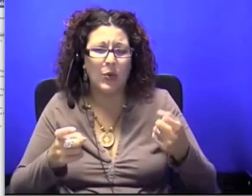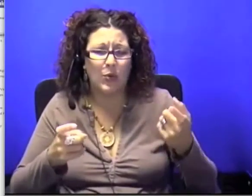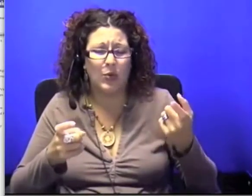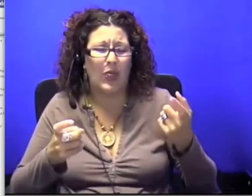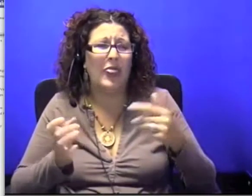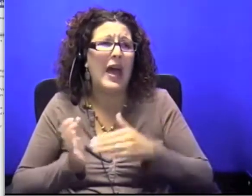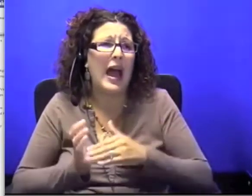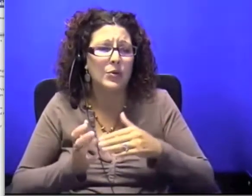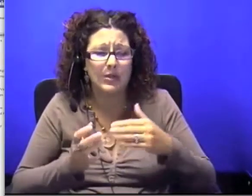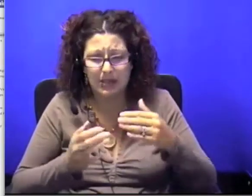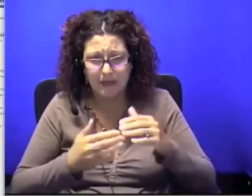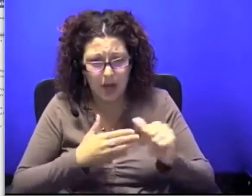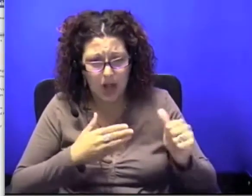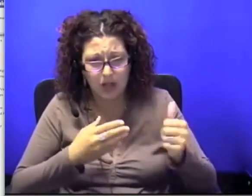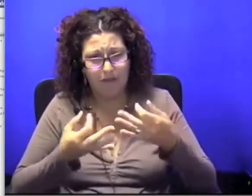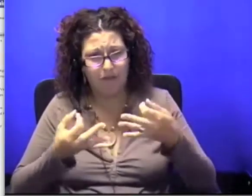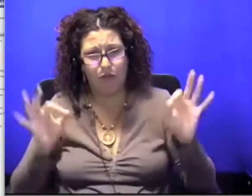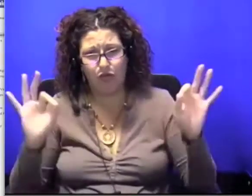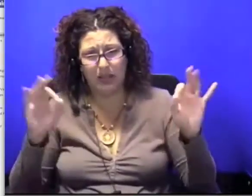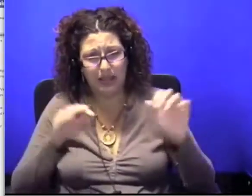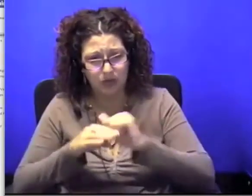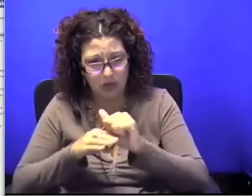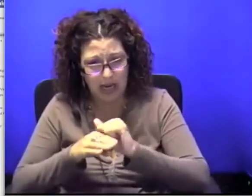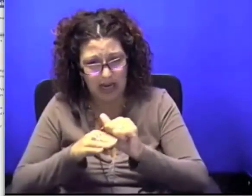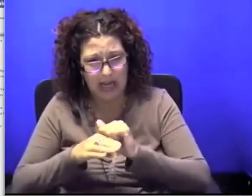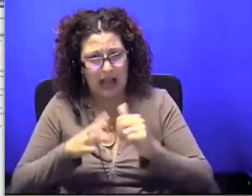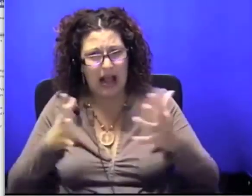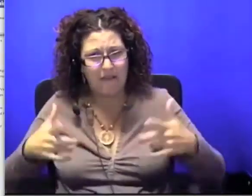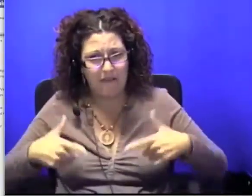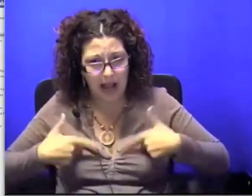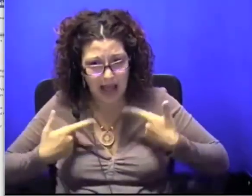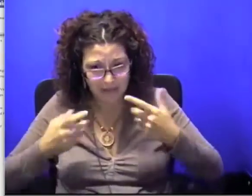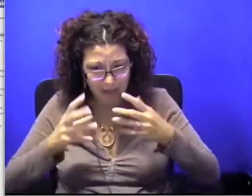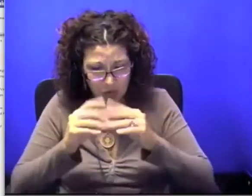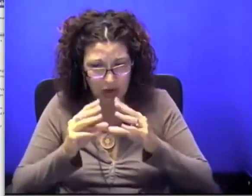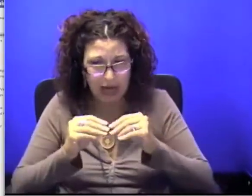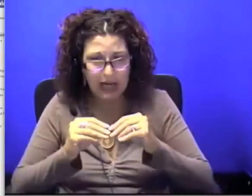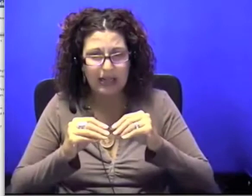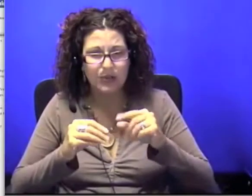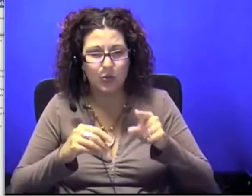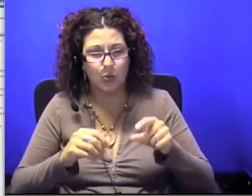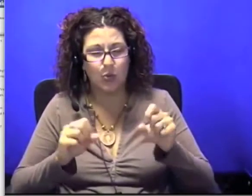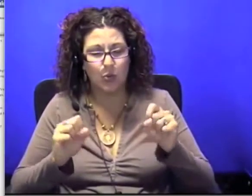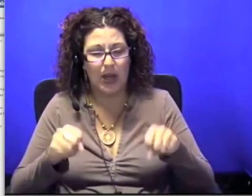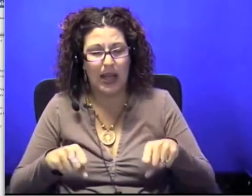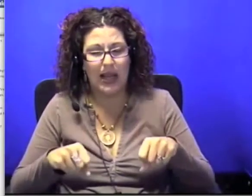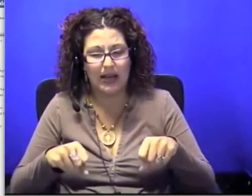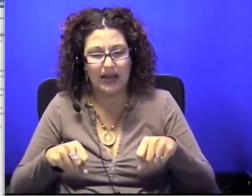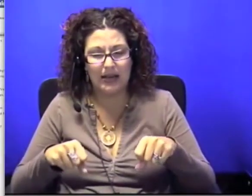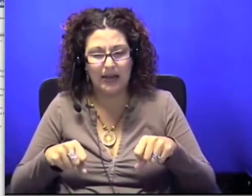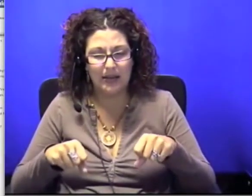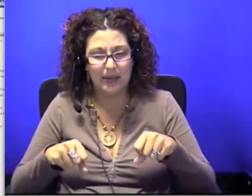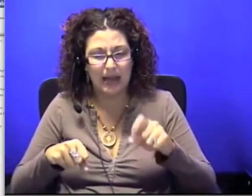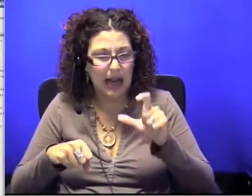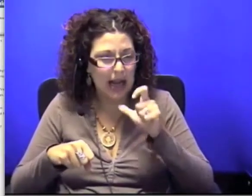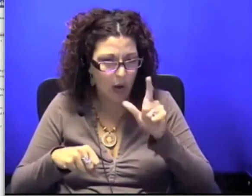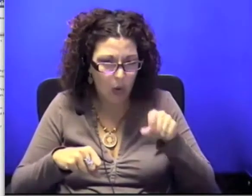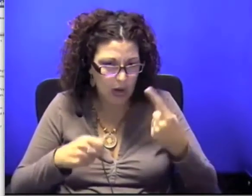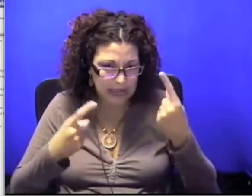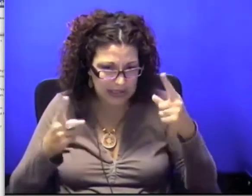thousands of dollars worth of free content, free trainings, a lot of them live trainings, so you can be not only